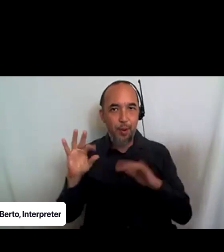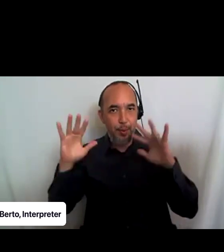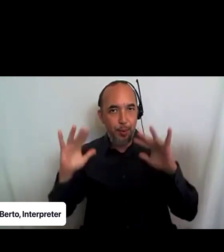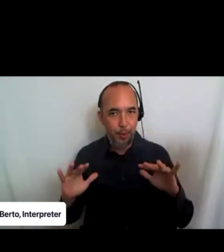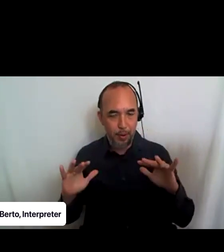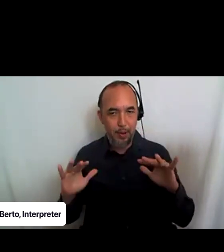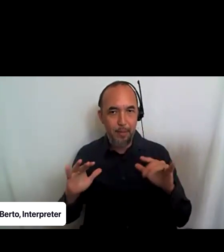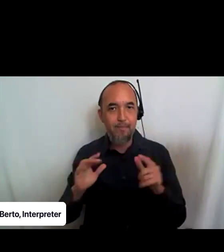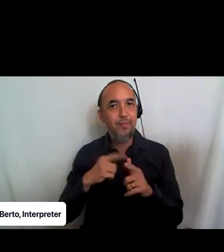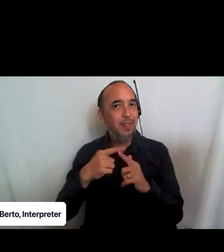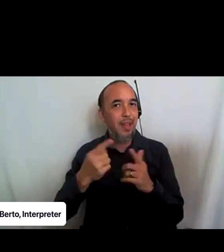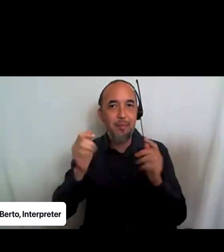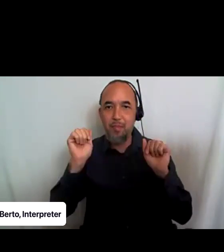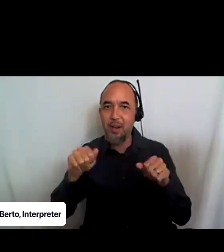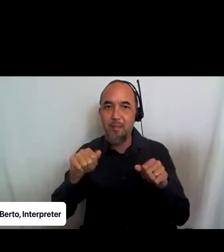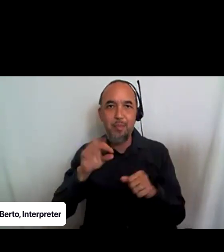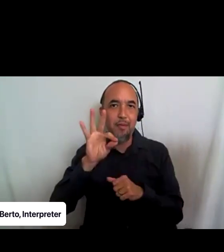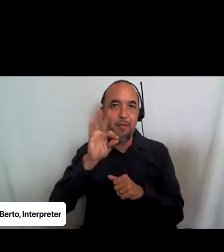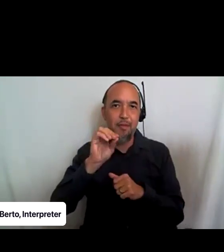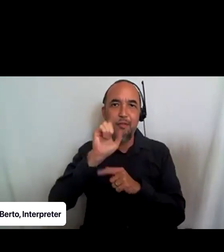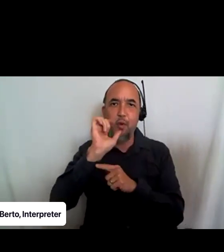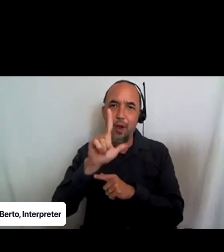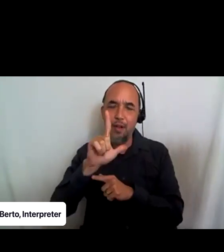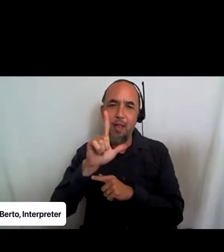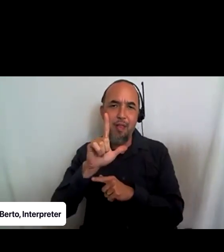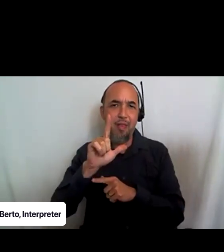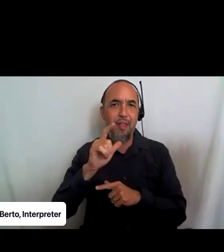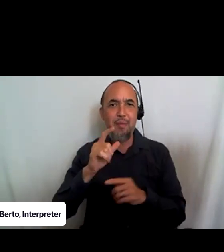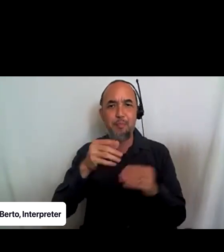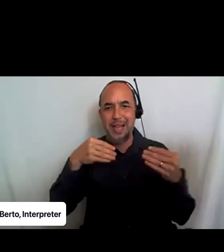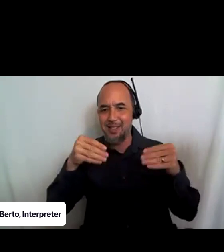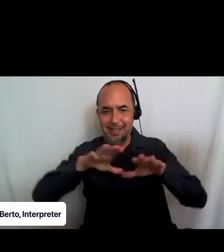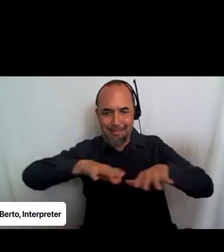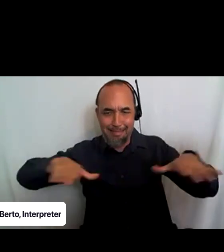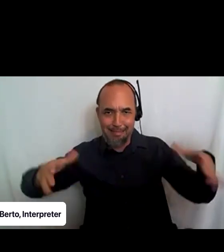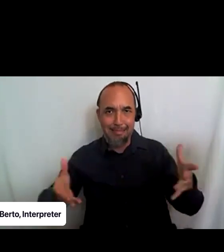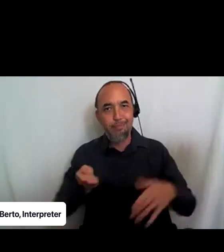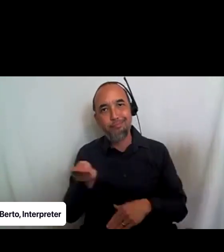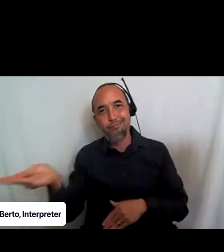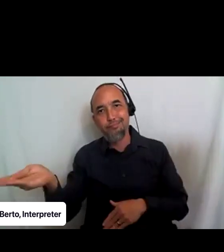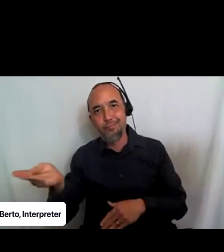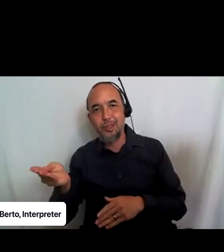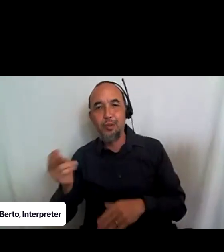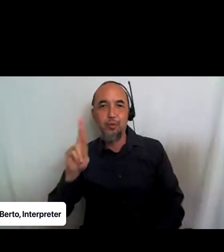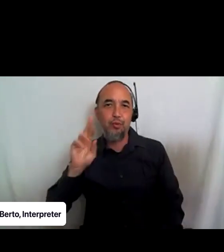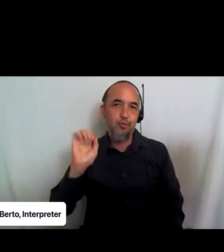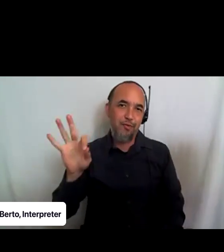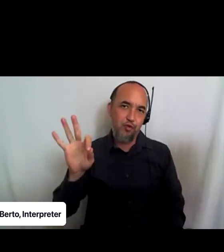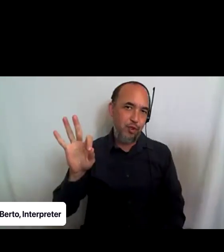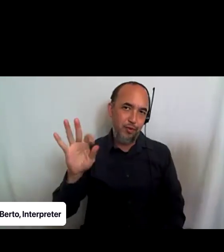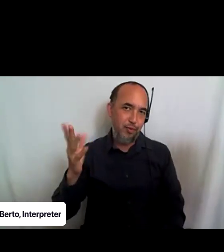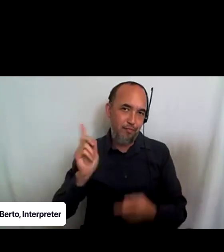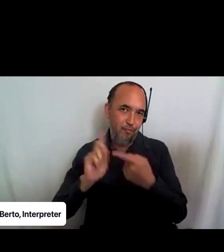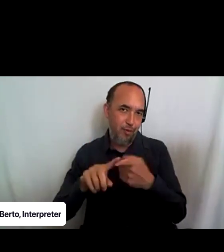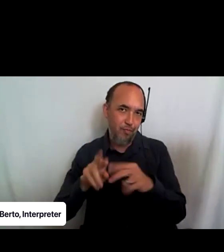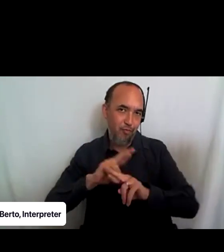some plastic, what is it, plastic foil cover on it, and keep it in the fridge until tomorrow or whenever you're ready